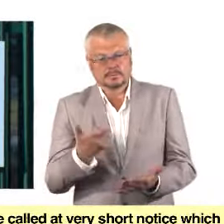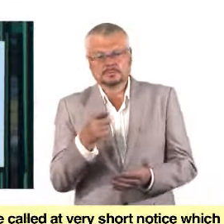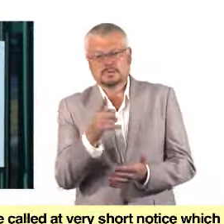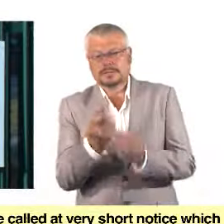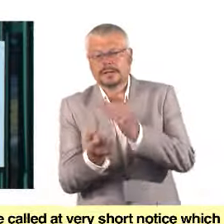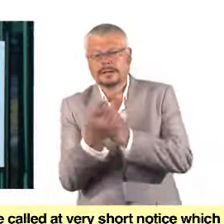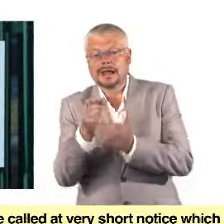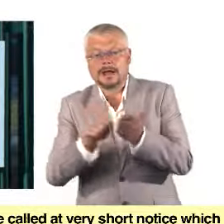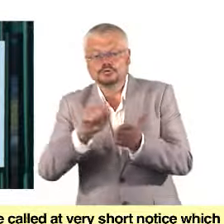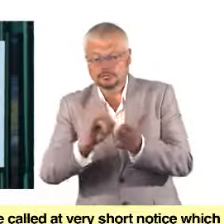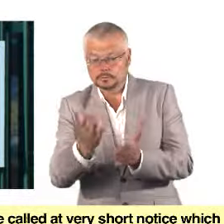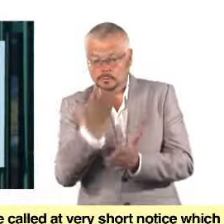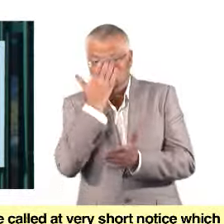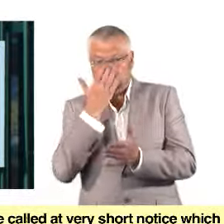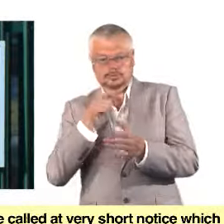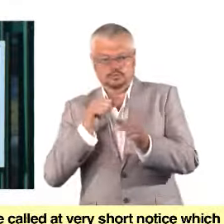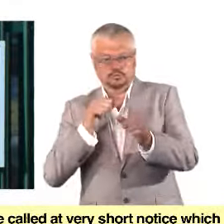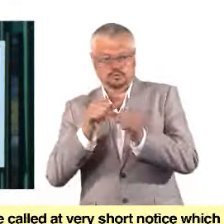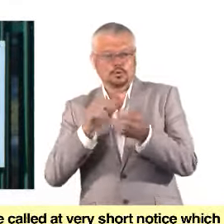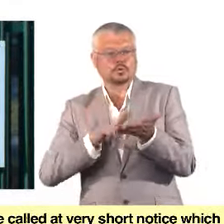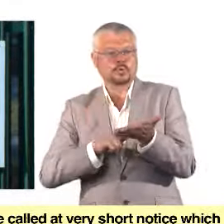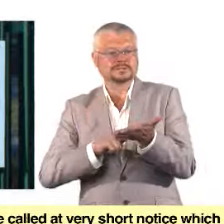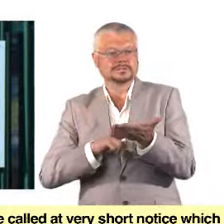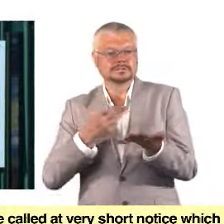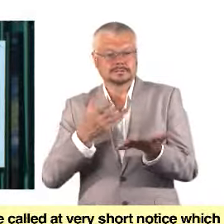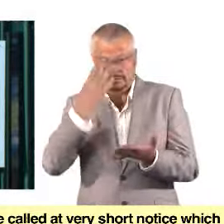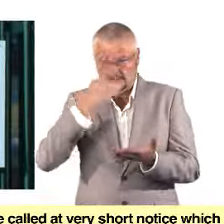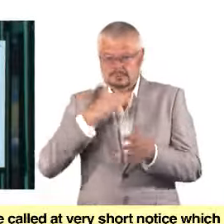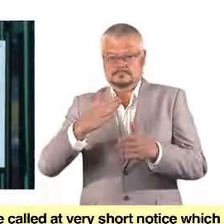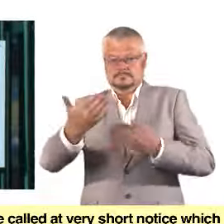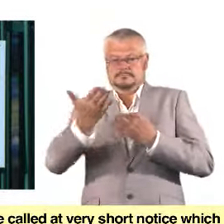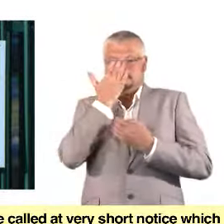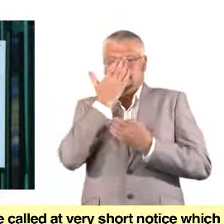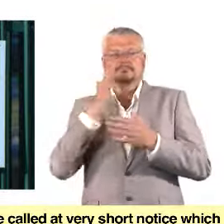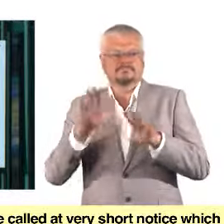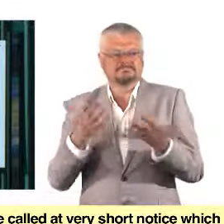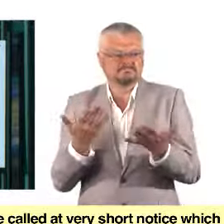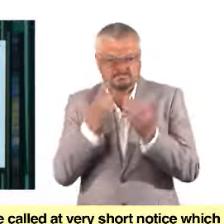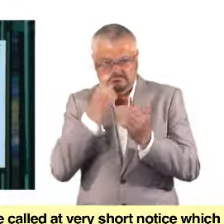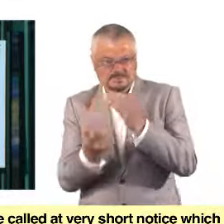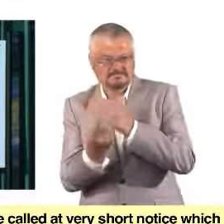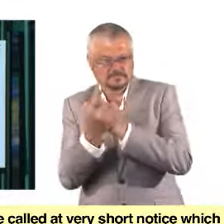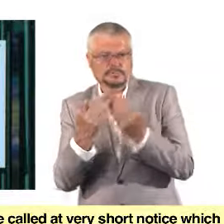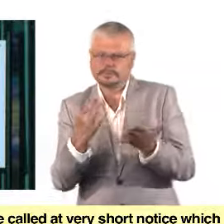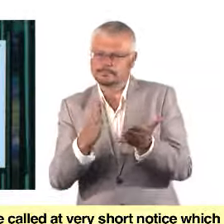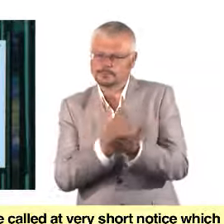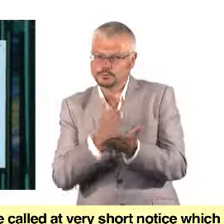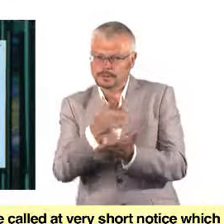Some of these elections can be called at very short notice, which is why it is important that you make sure you are registered.